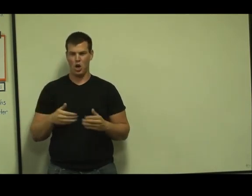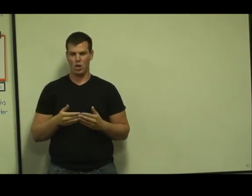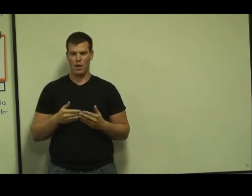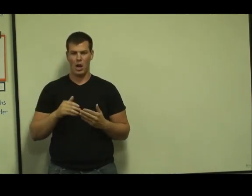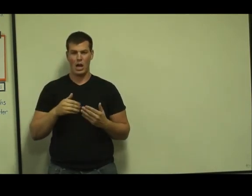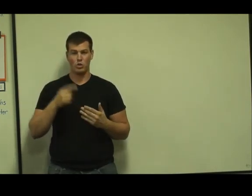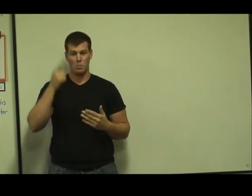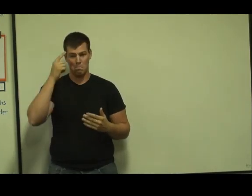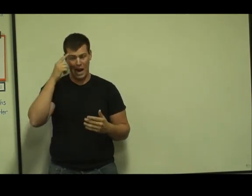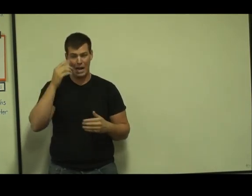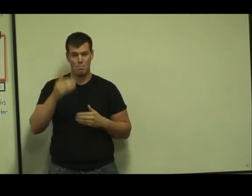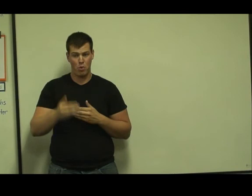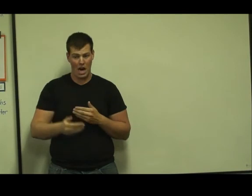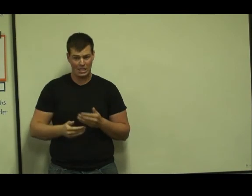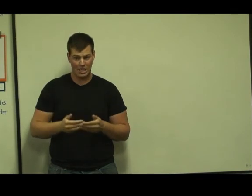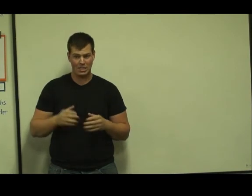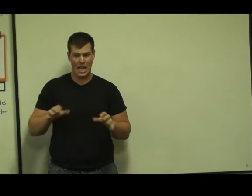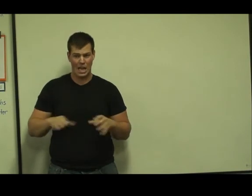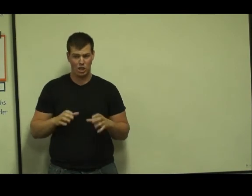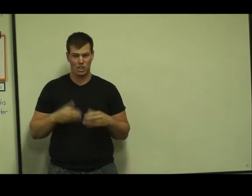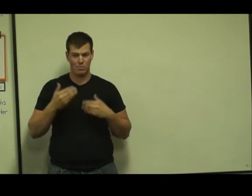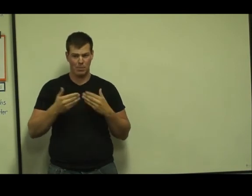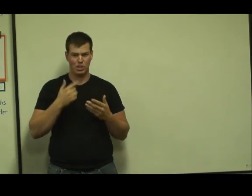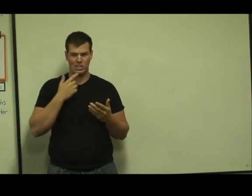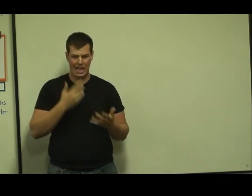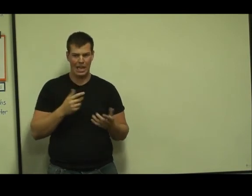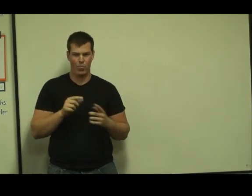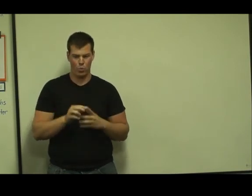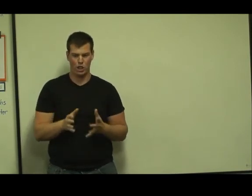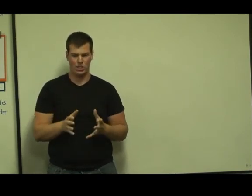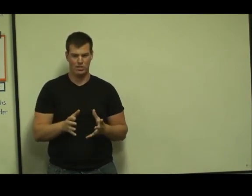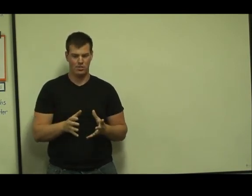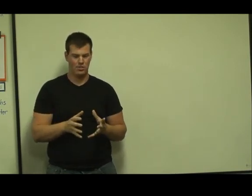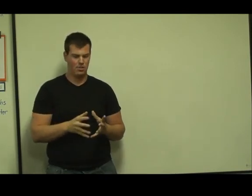all about how the mind part the action to be able to say the words.